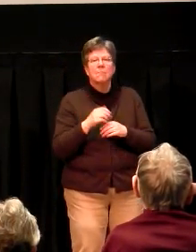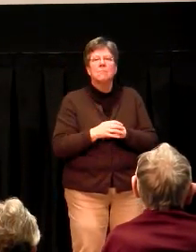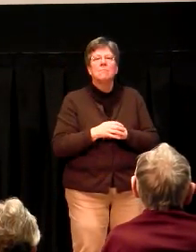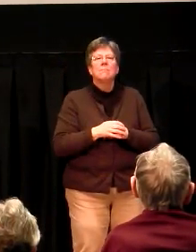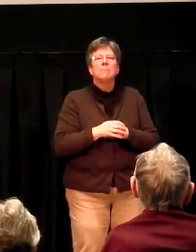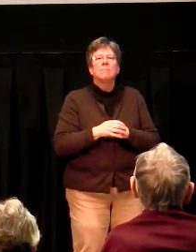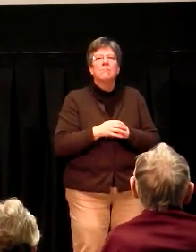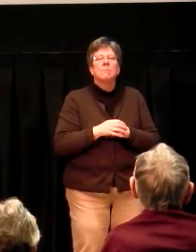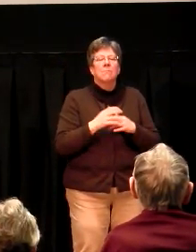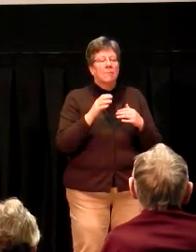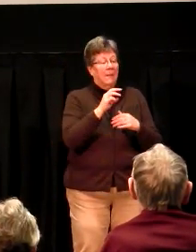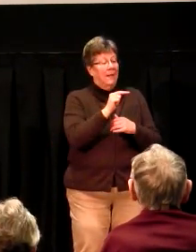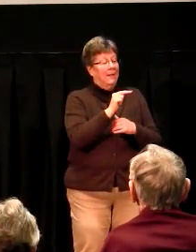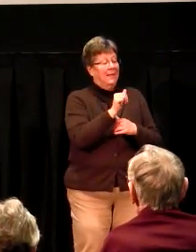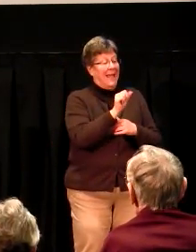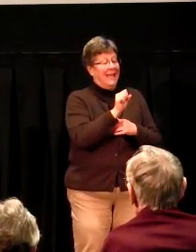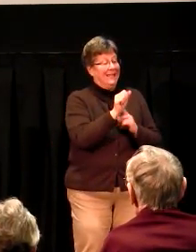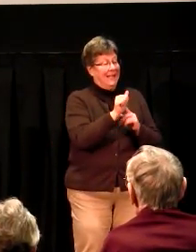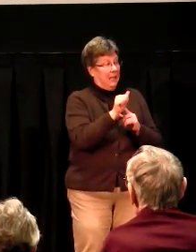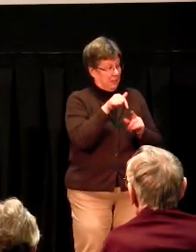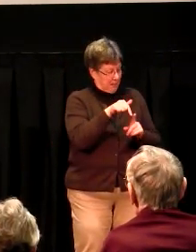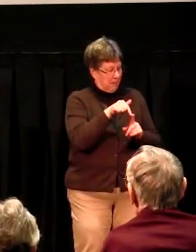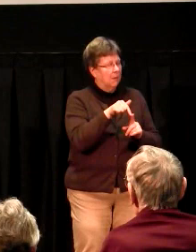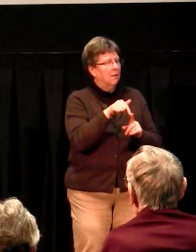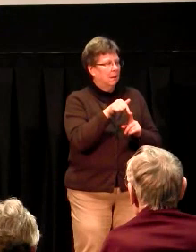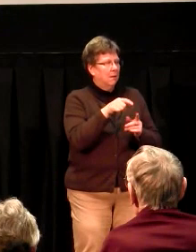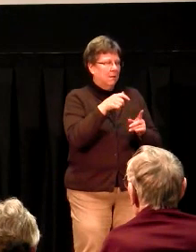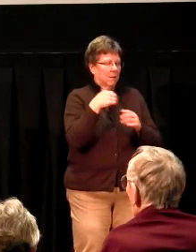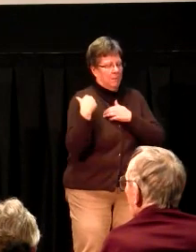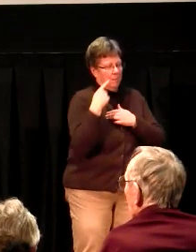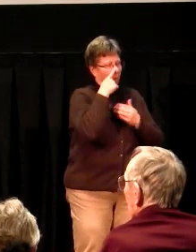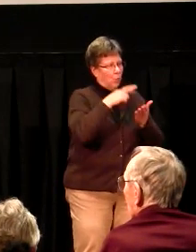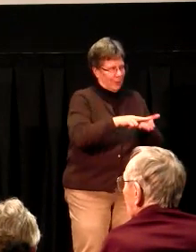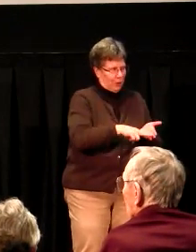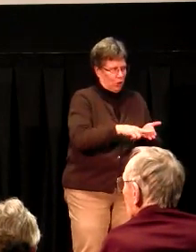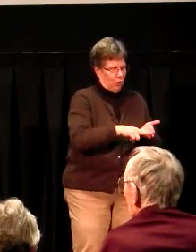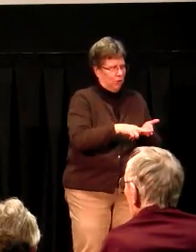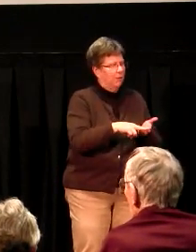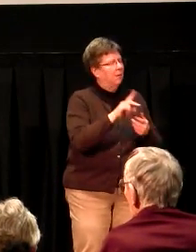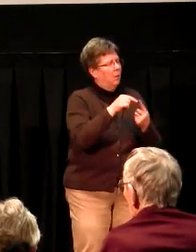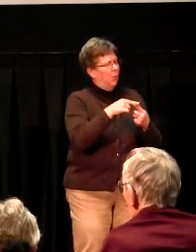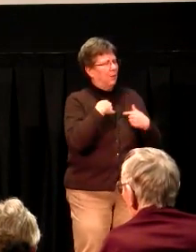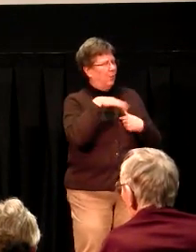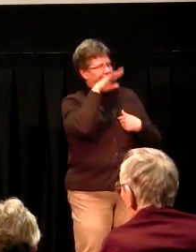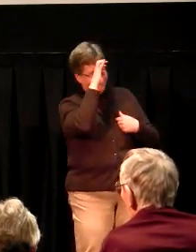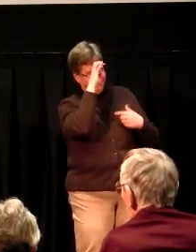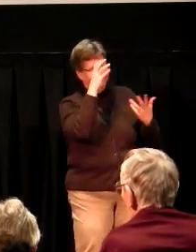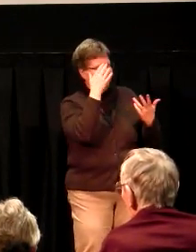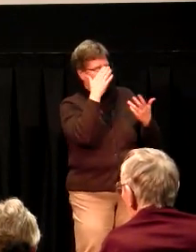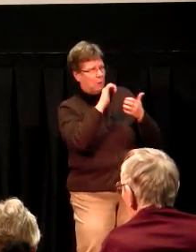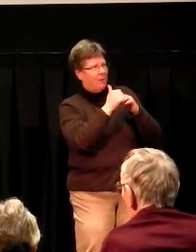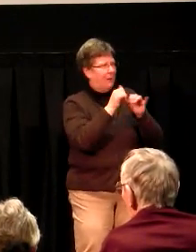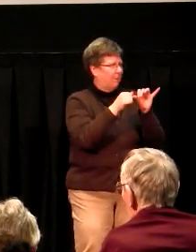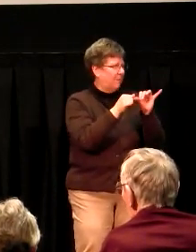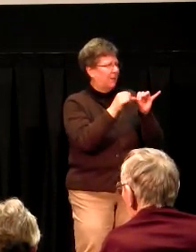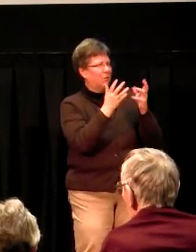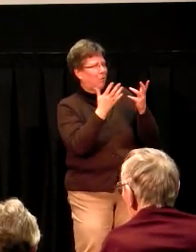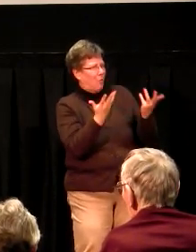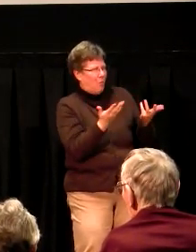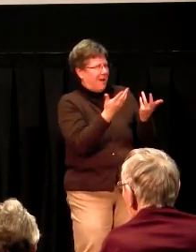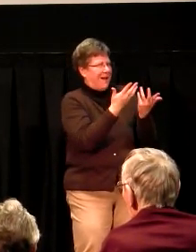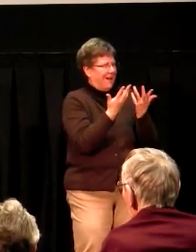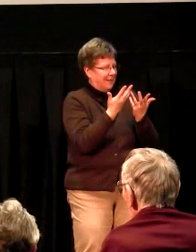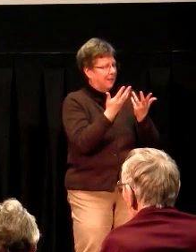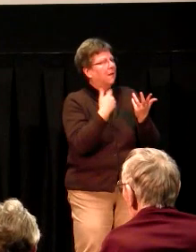protocols. NASA, though, is tasked with the research. And so when there's questions that we don't know the answers to, or we don't know how to measure things